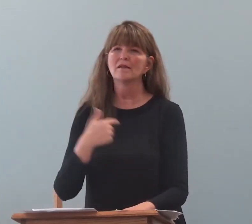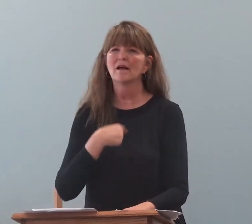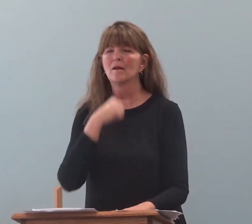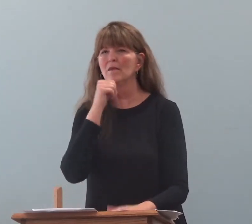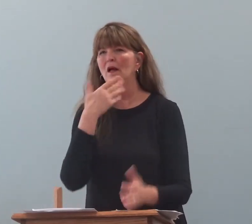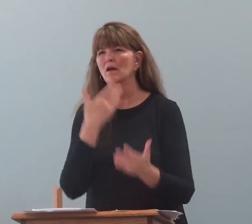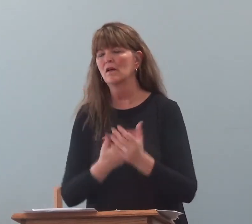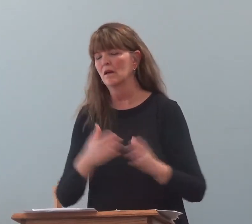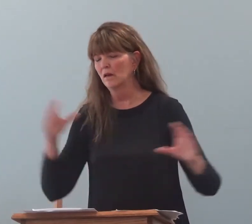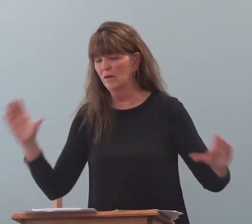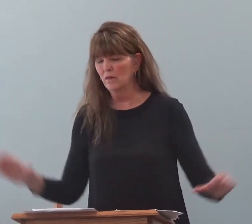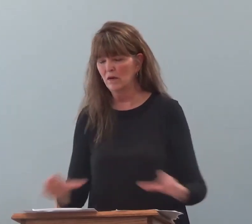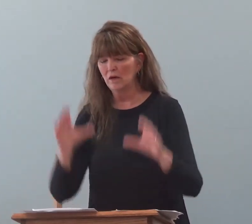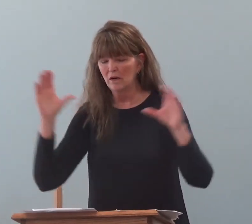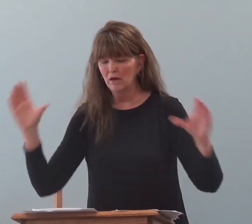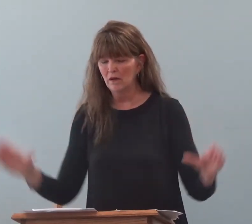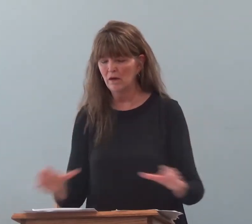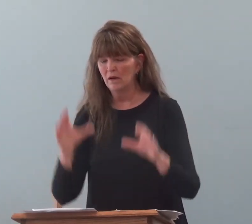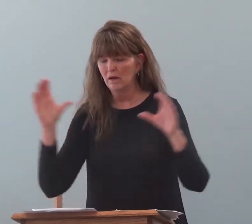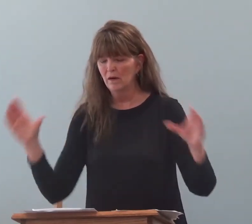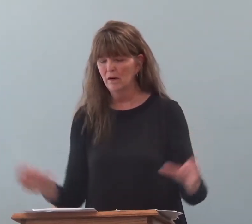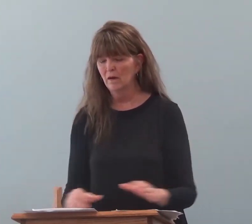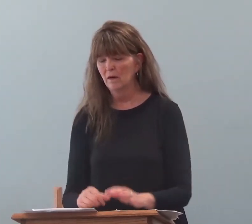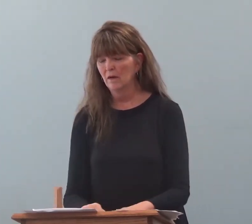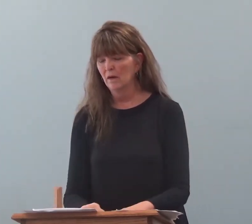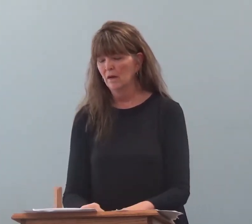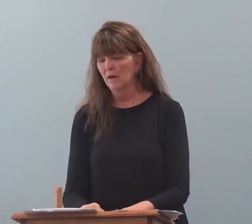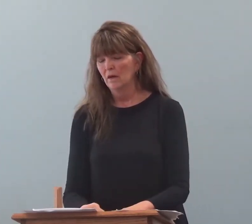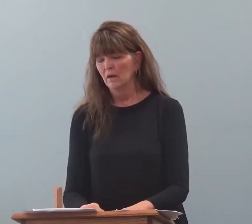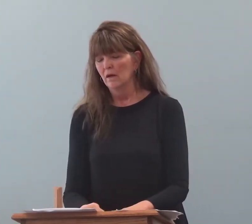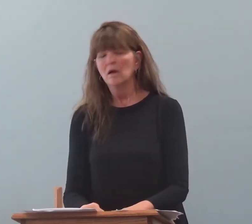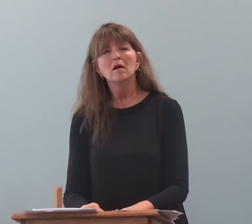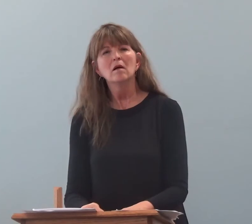is slow, I'm not doing well enough.